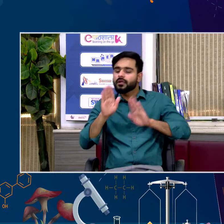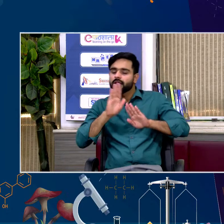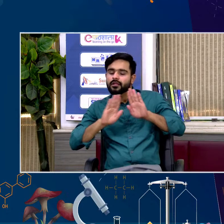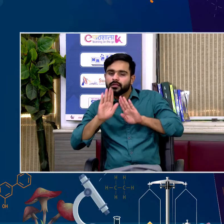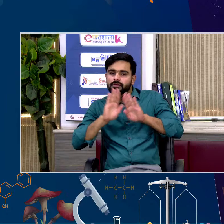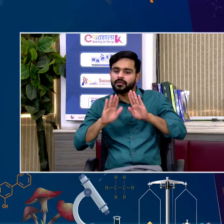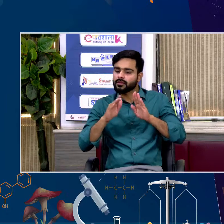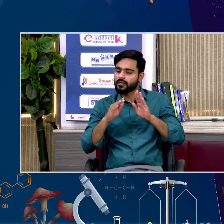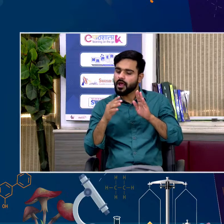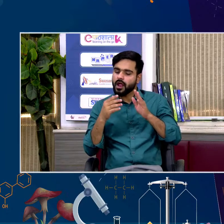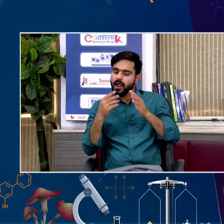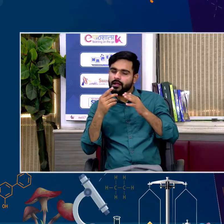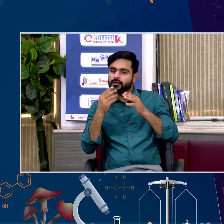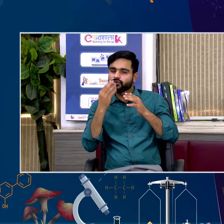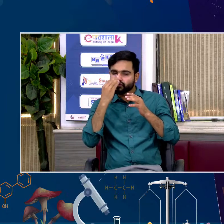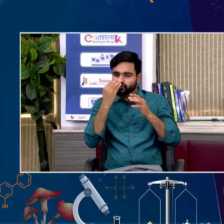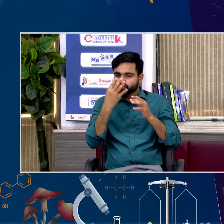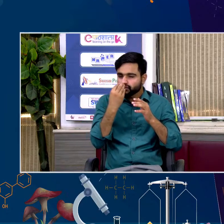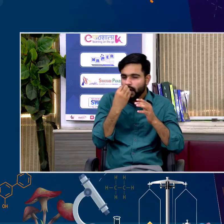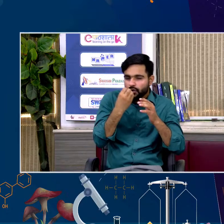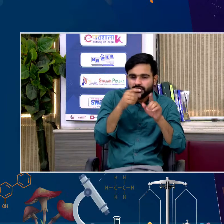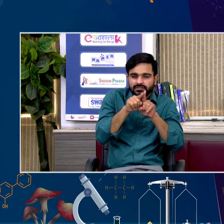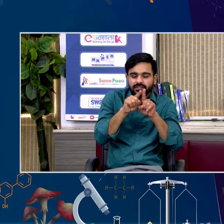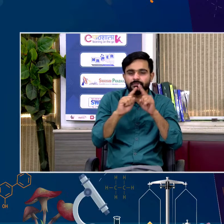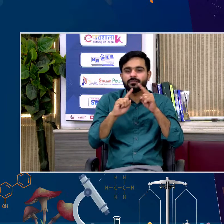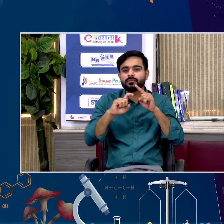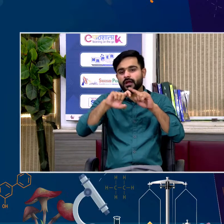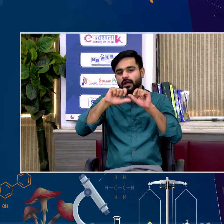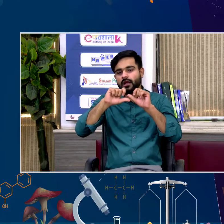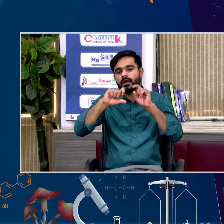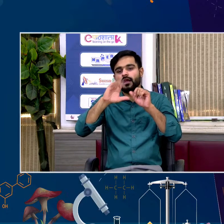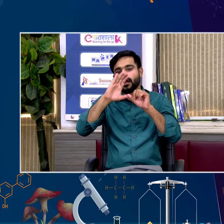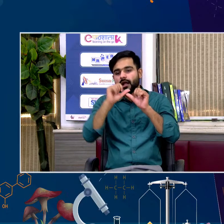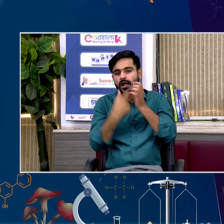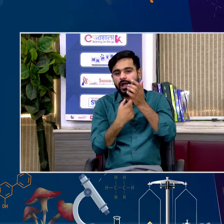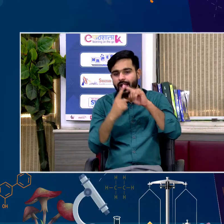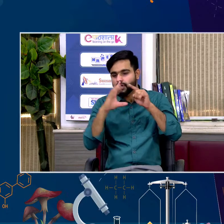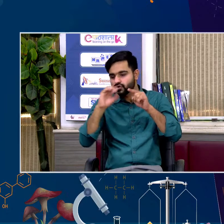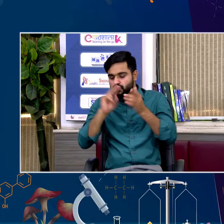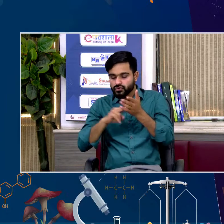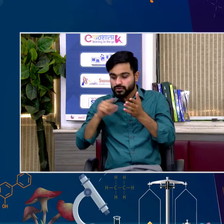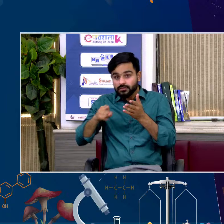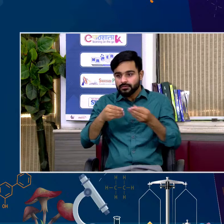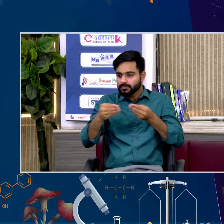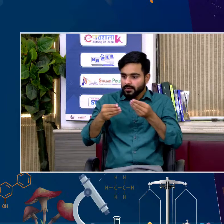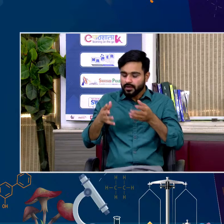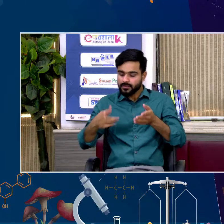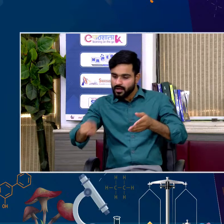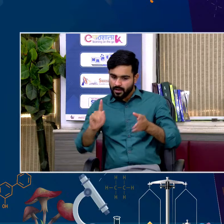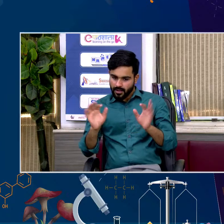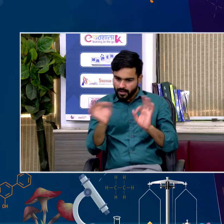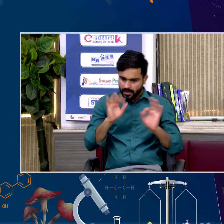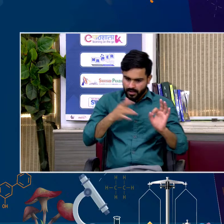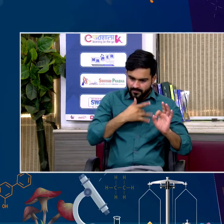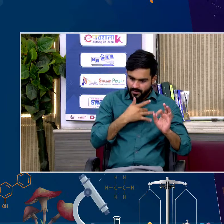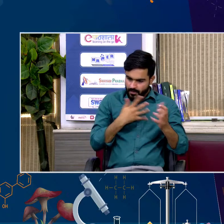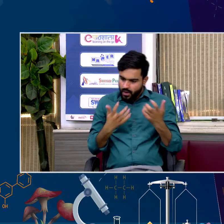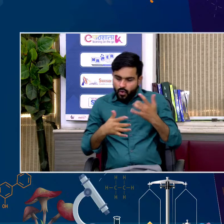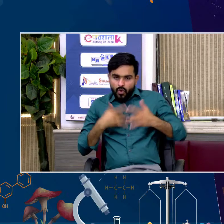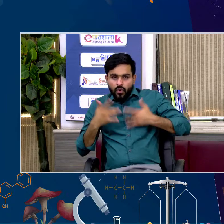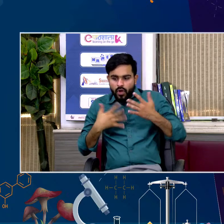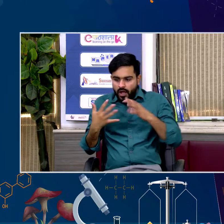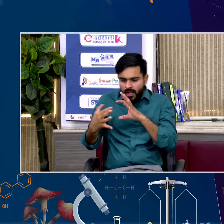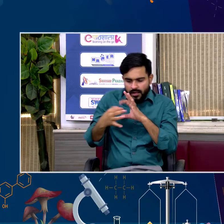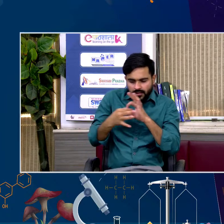the classroom where the child can and relax himself, reset himself, regulate his emotions. Sometimes autistic